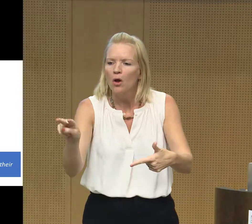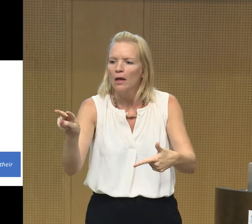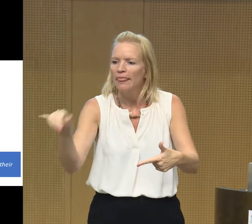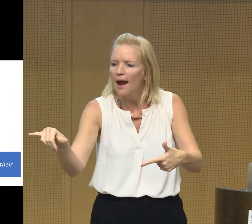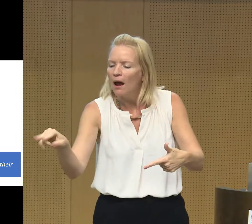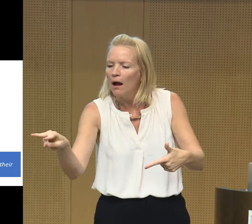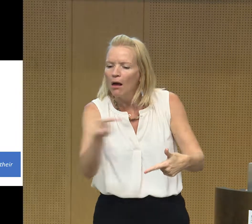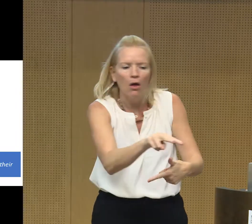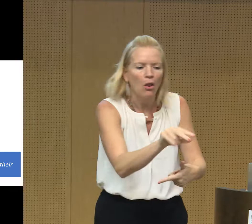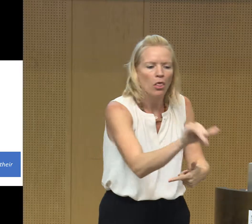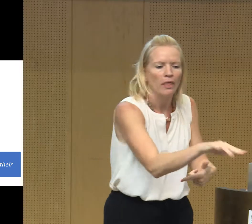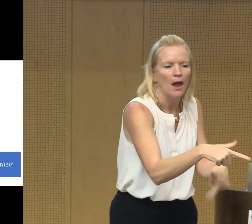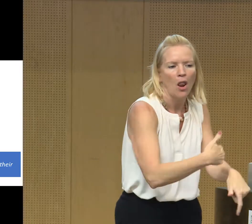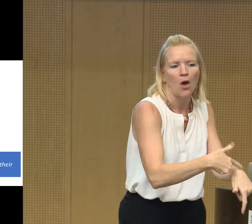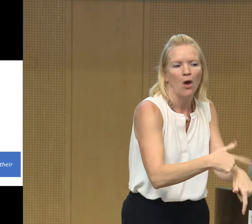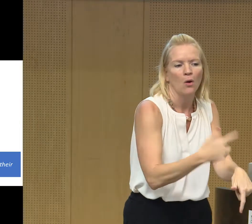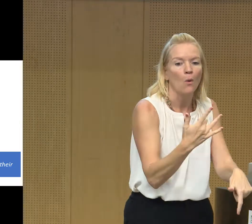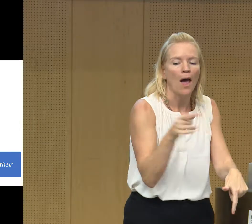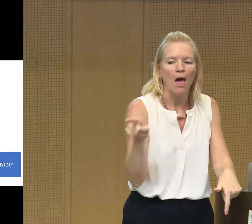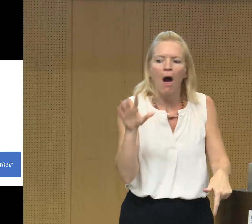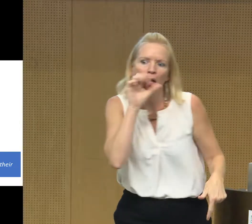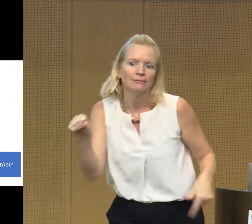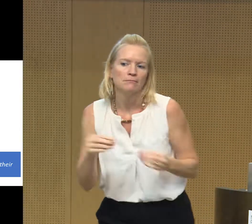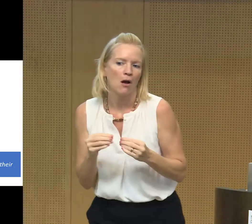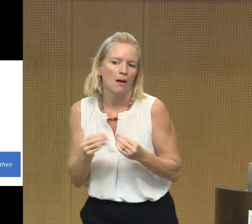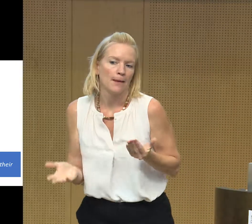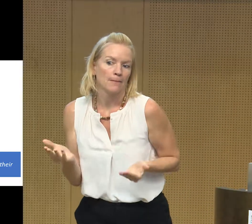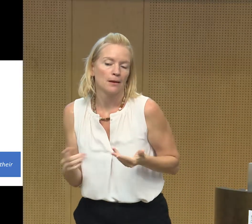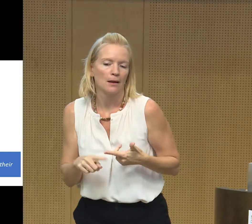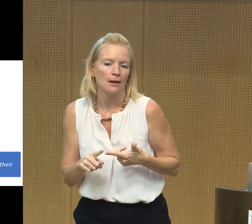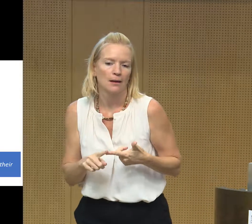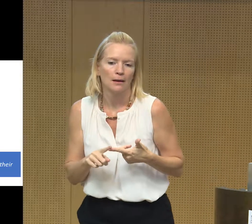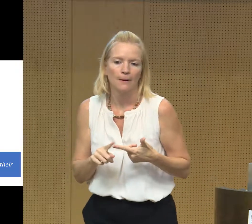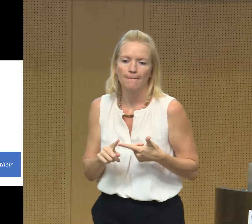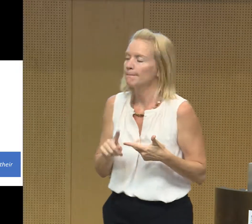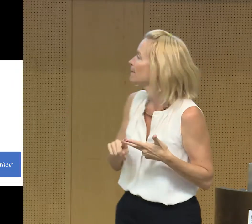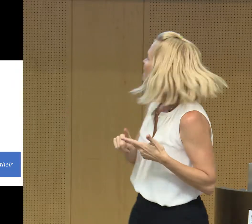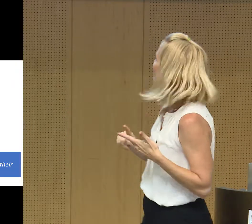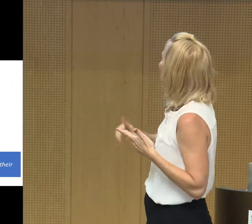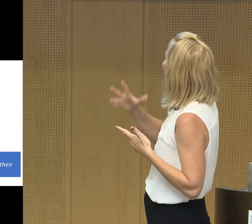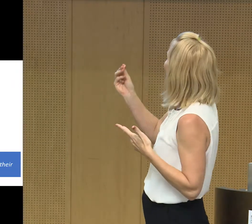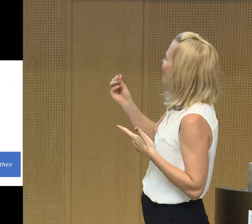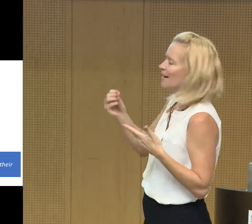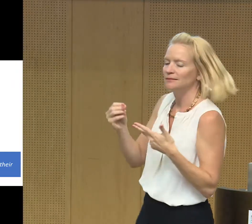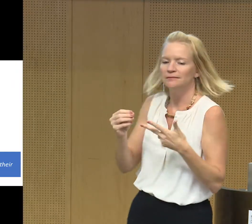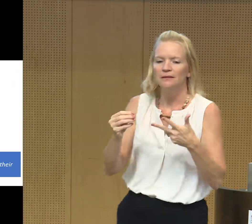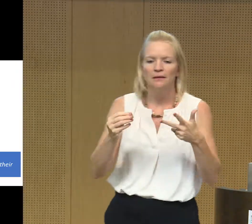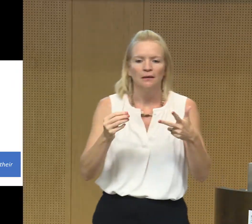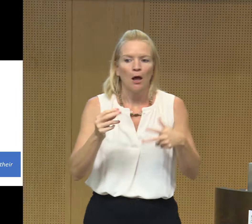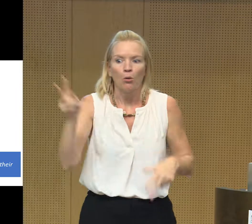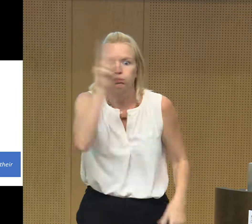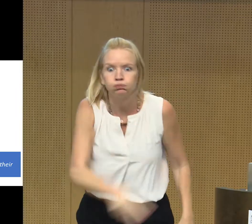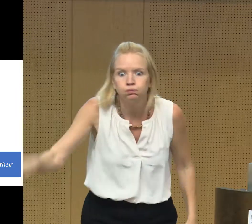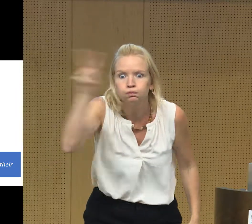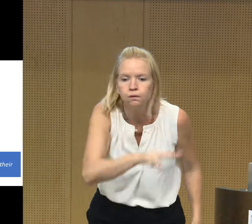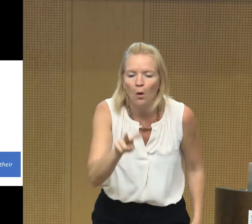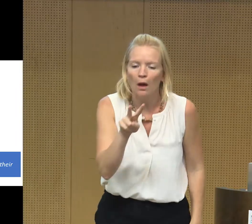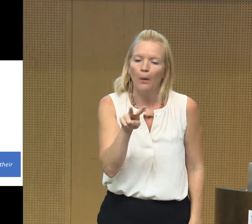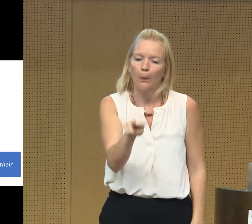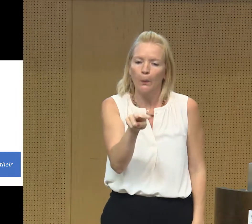places before they move on to the next fixation point. Maybe one thing is more attractive for them to look at than another thing. And